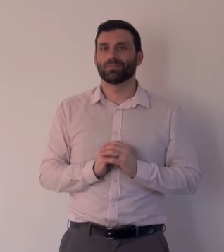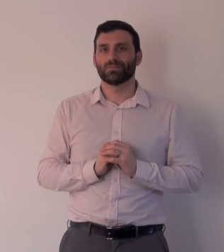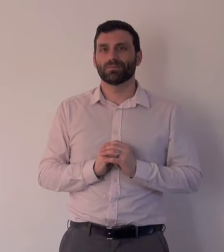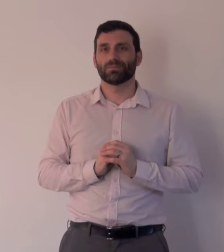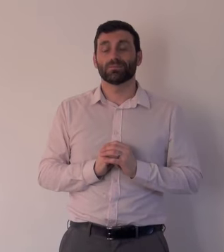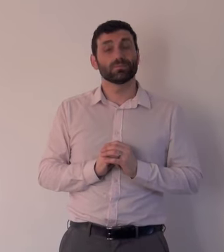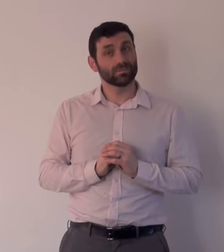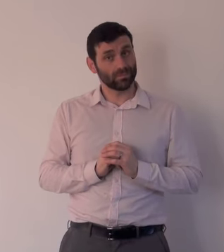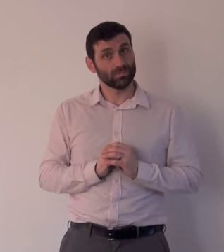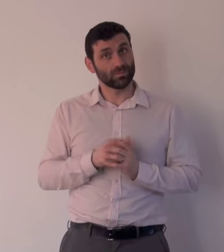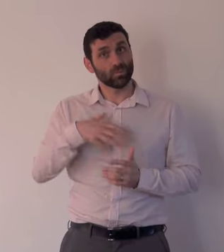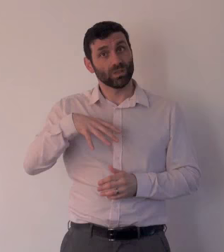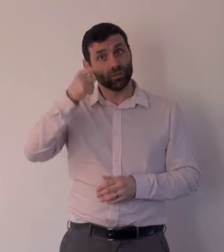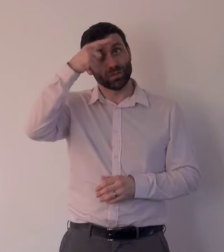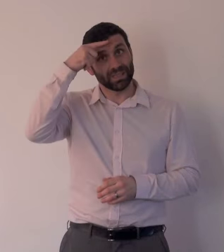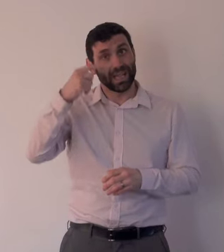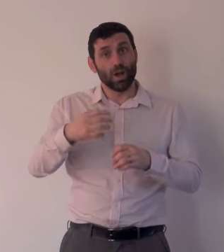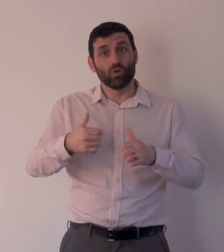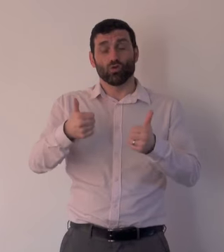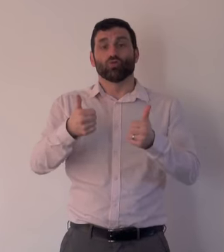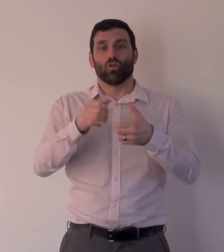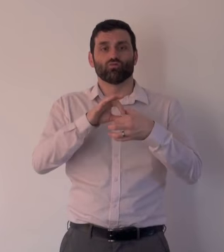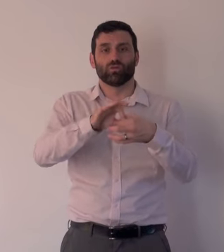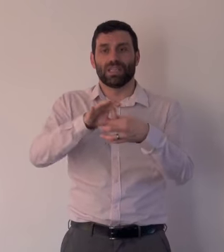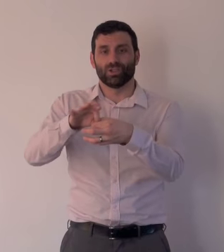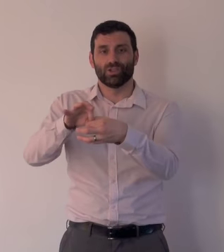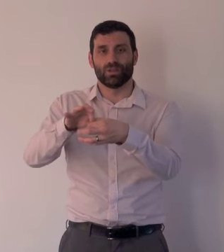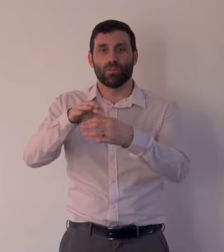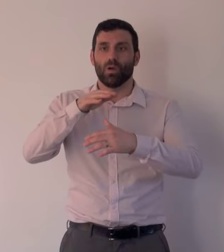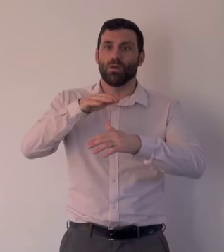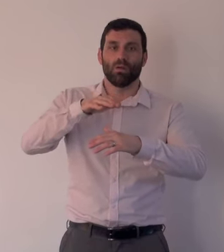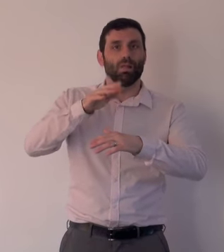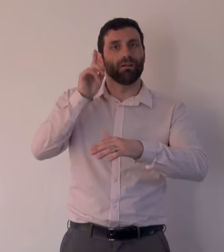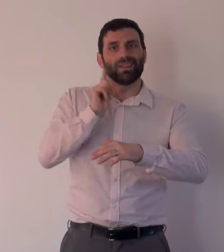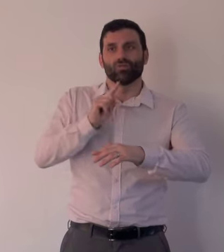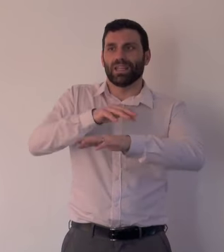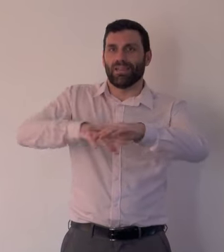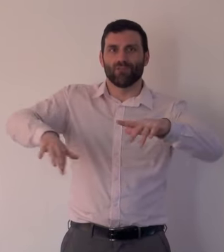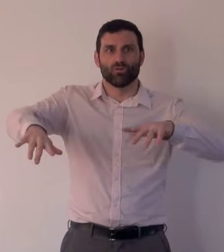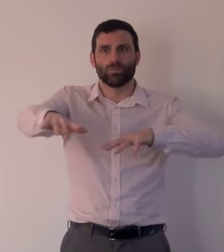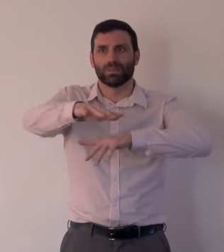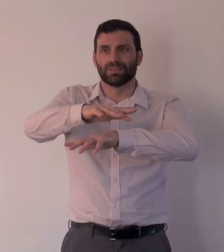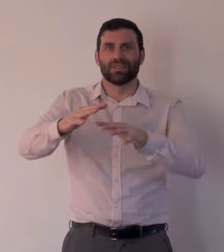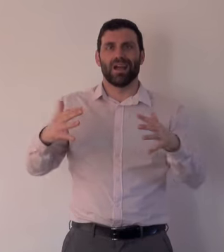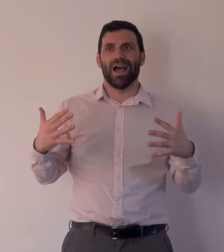you. You need to understand how relationships work in a hearing